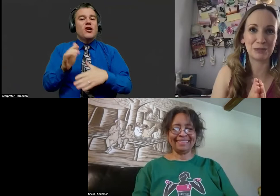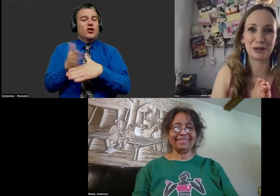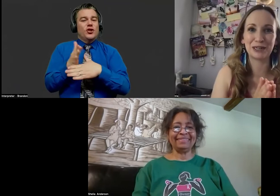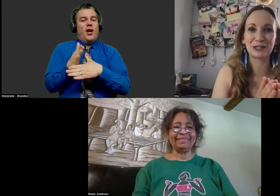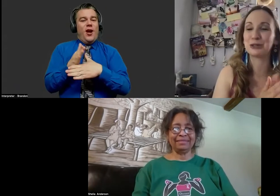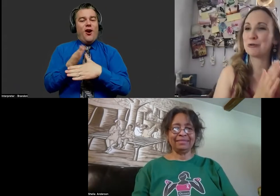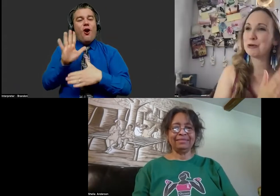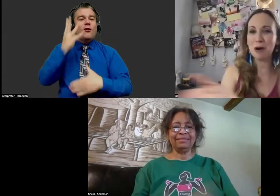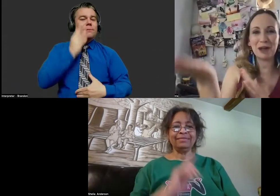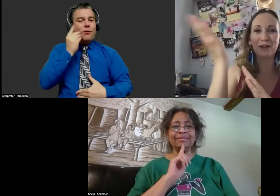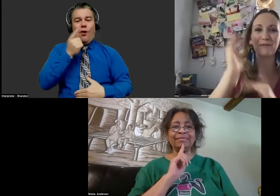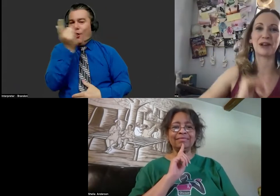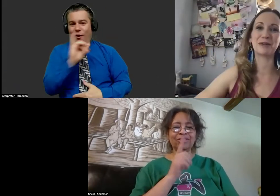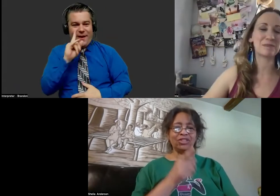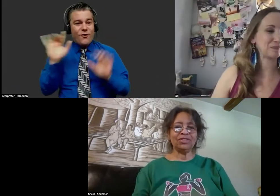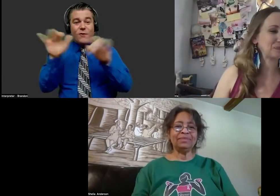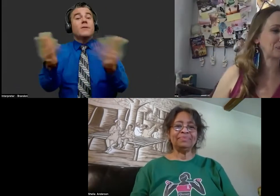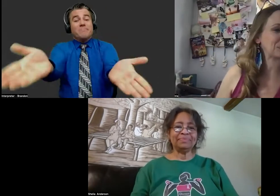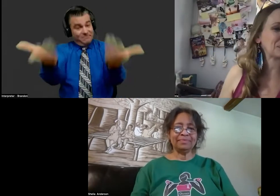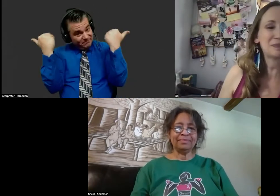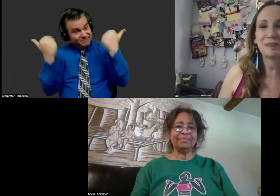convention experience. So go ahead, my friend.